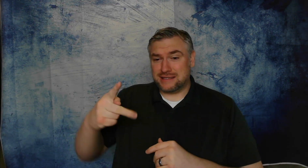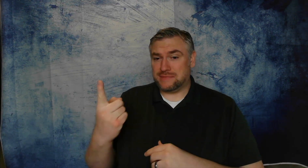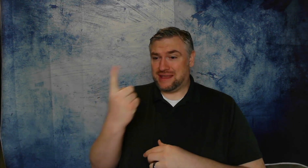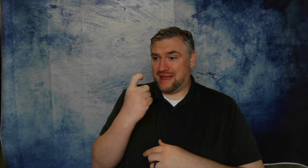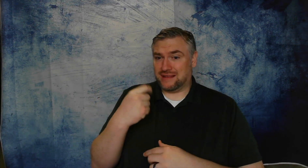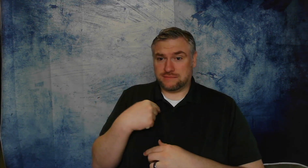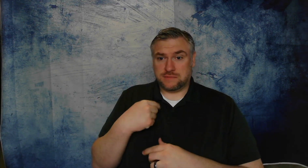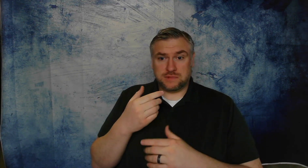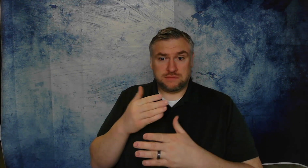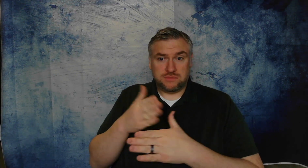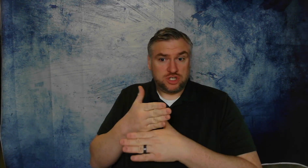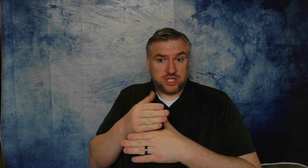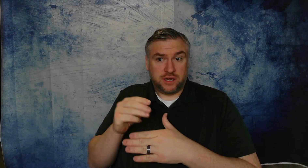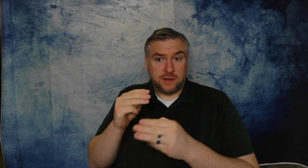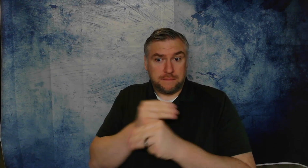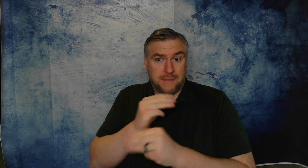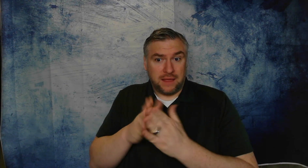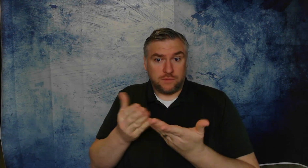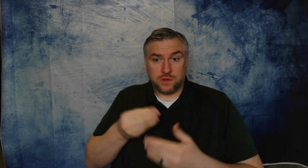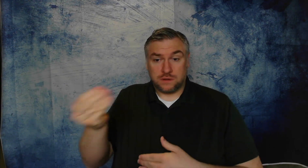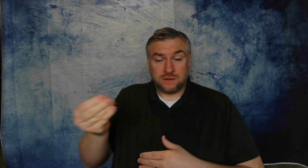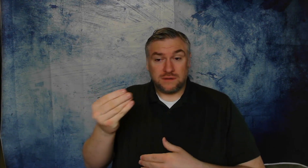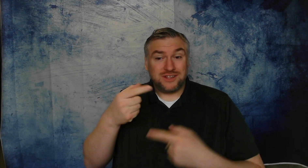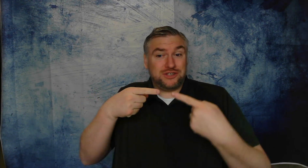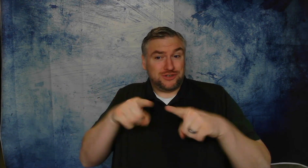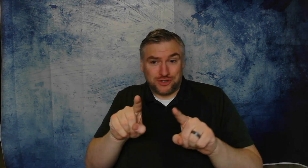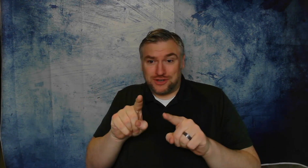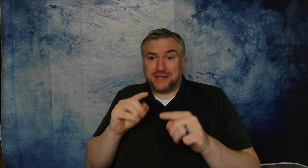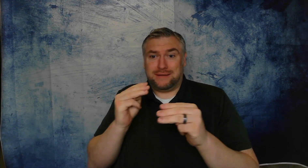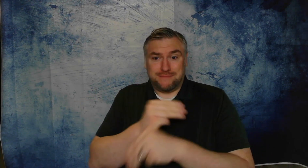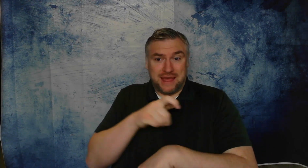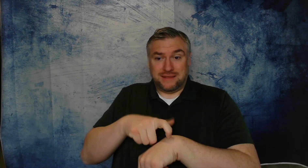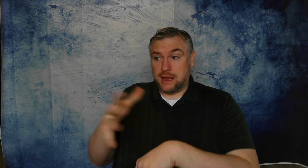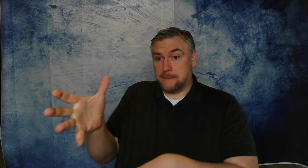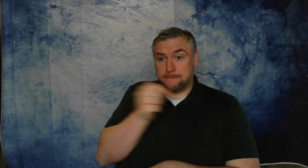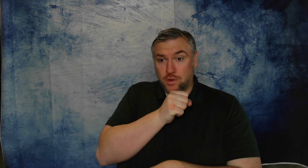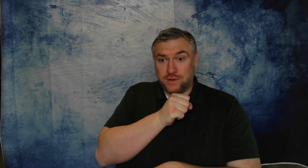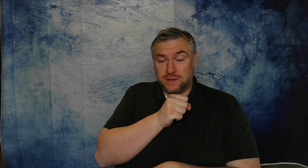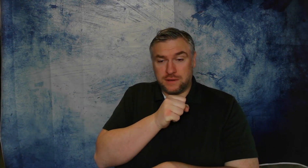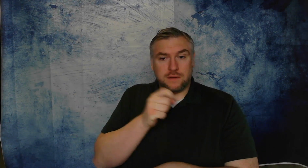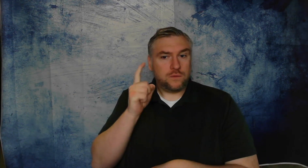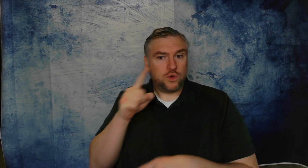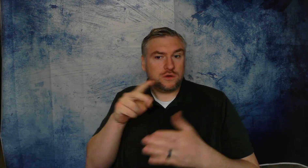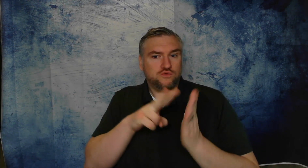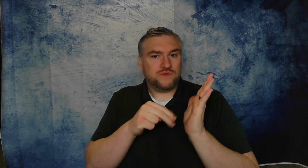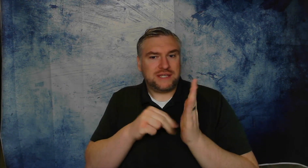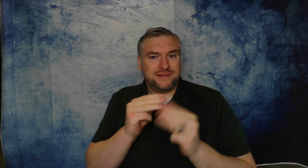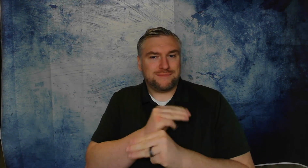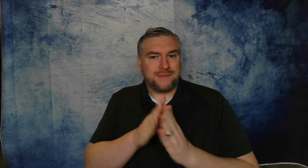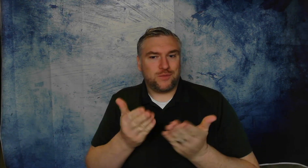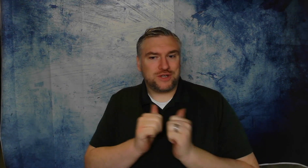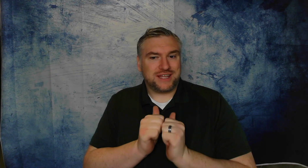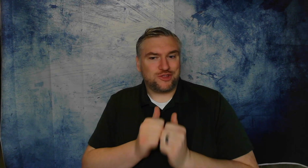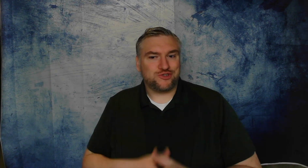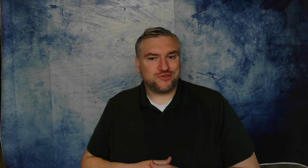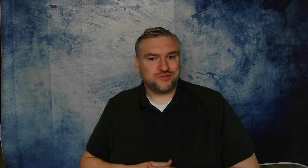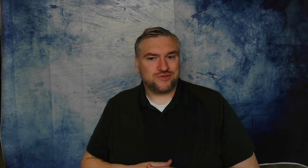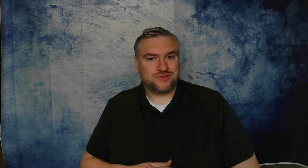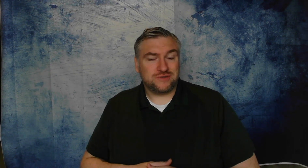teacher, an SLP asked me to share the math textbook with them. So during the math time, they had to pull out the student and they read the math